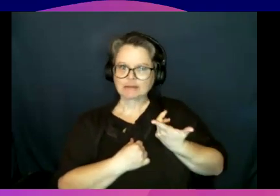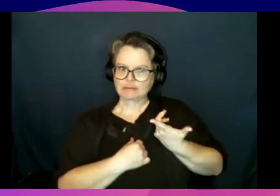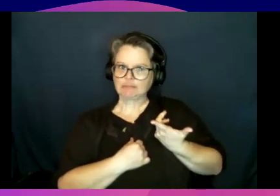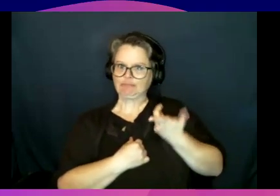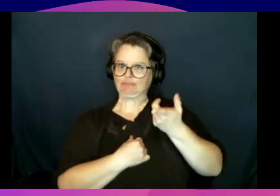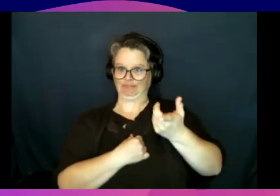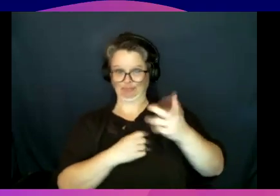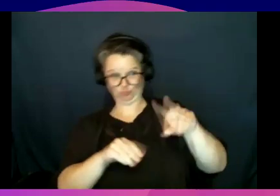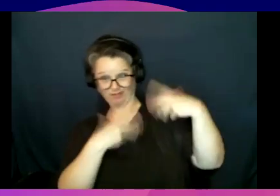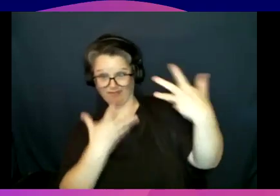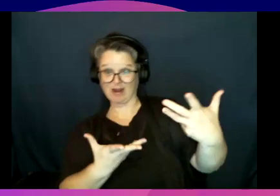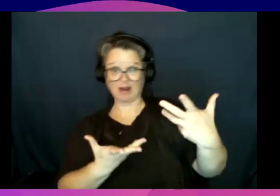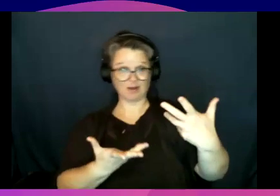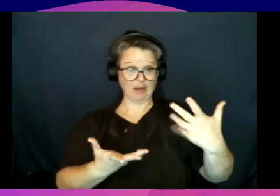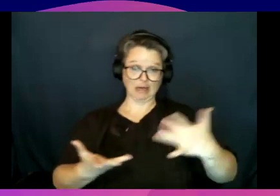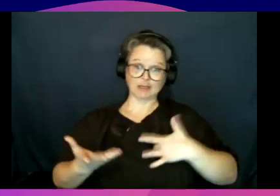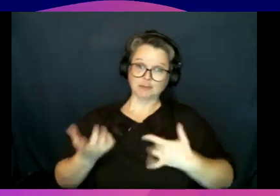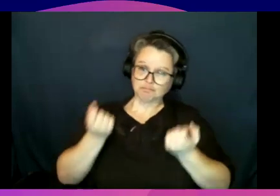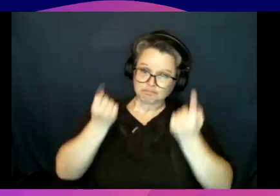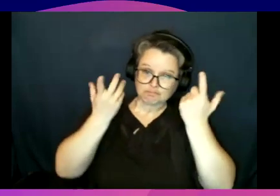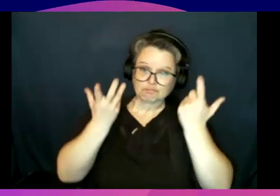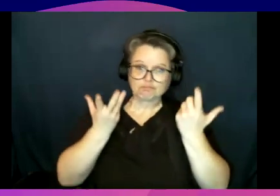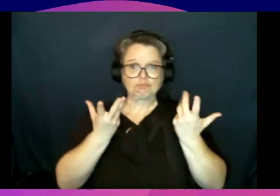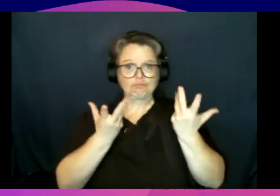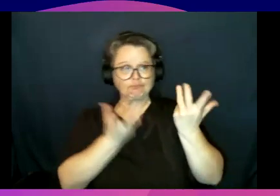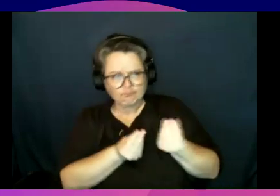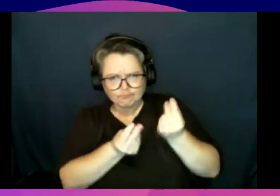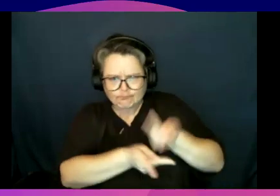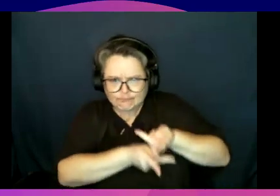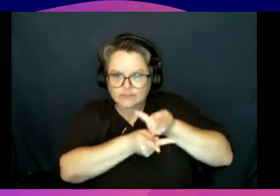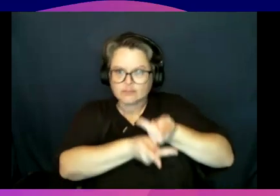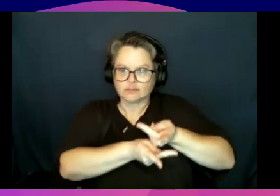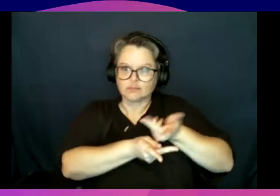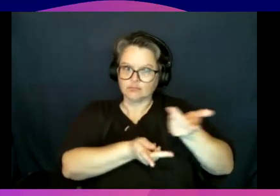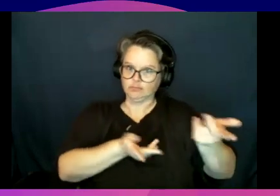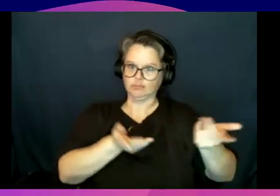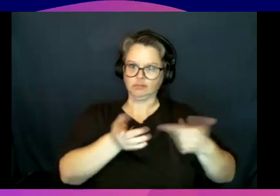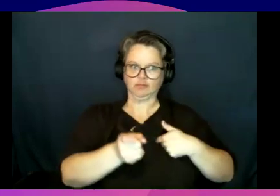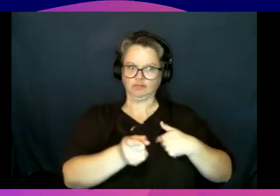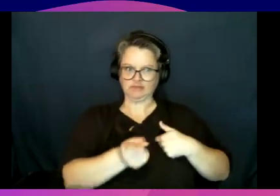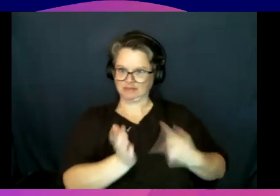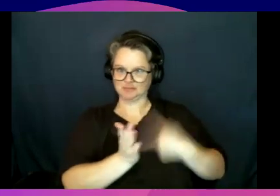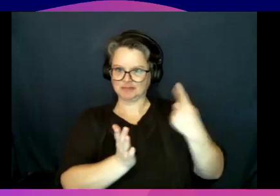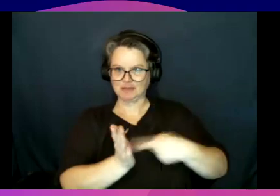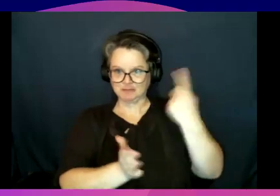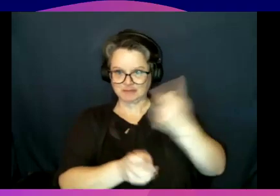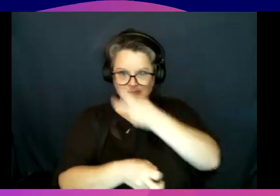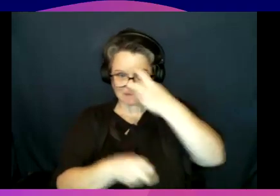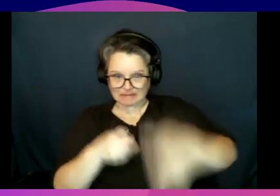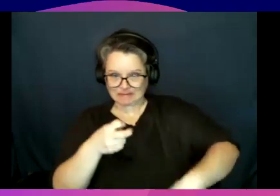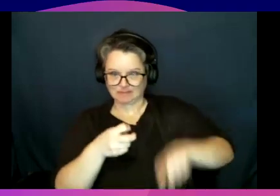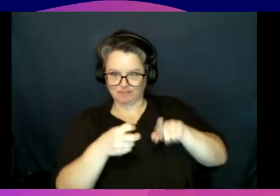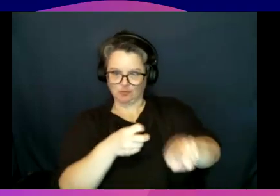differently? And then last, an intersectional approach to collective care. So that recognition that we're all coming to this work with